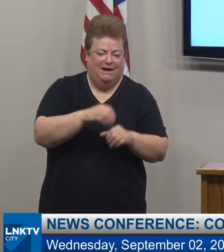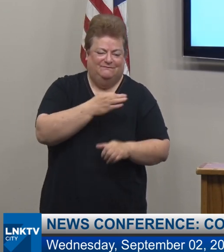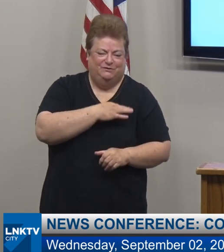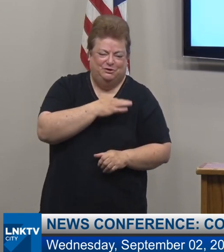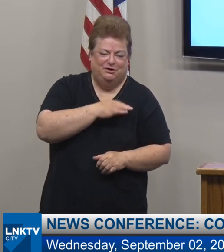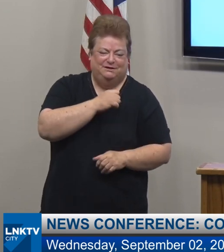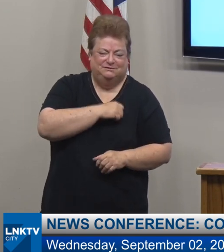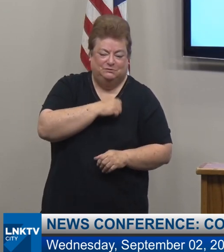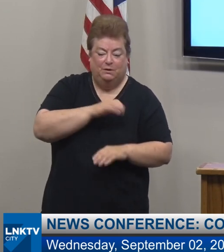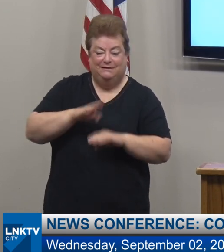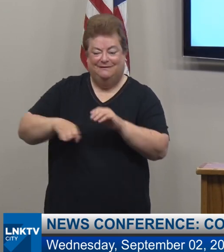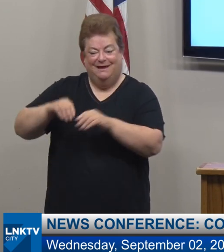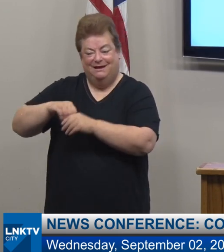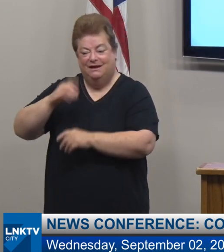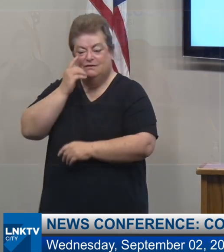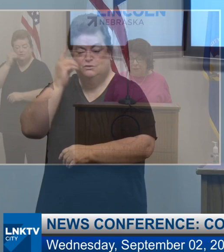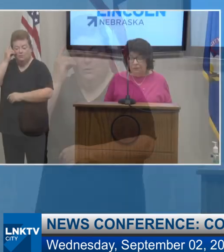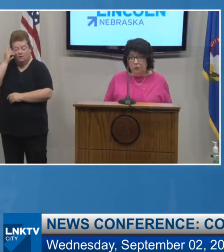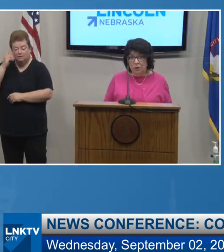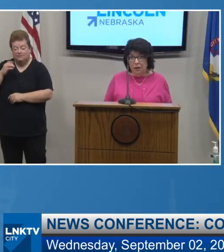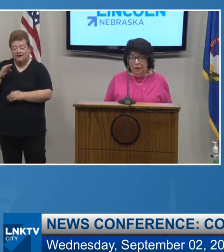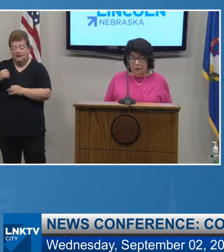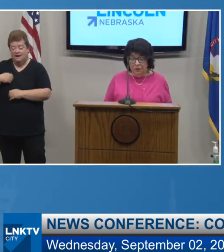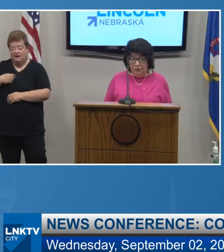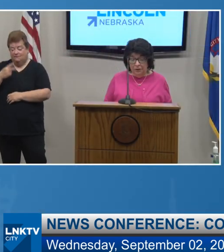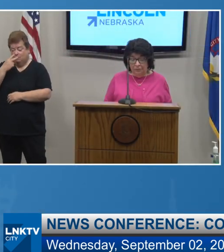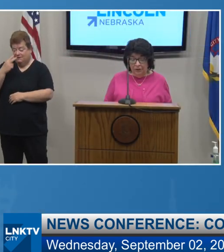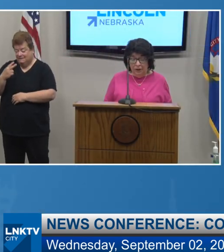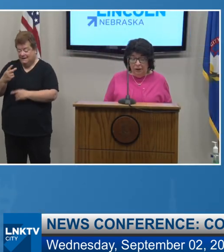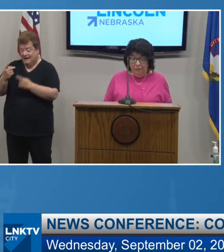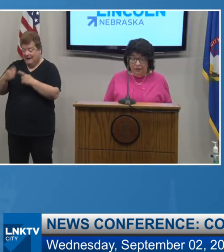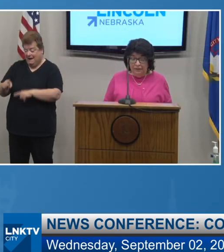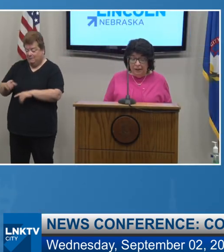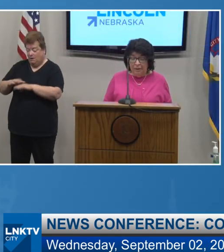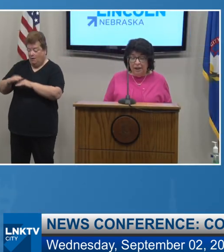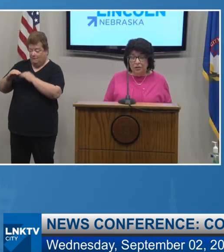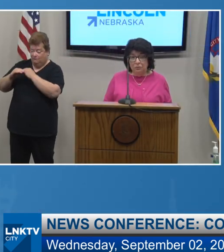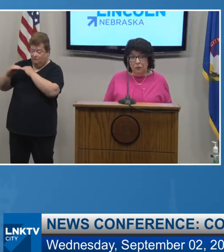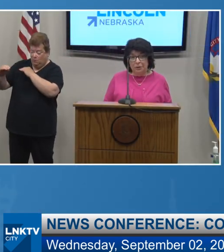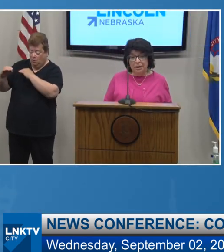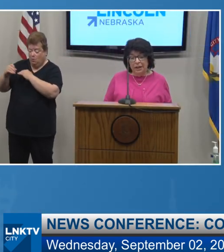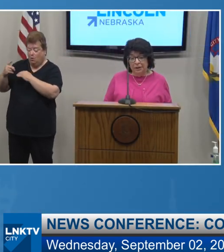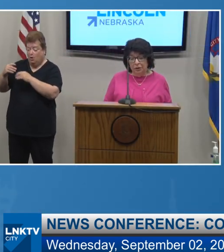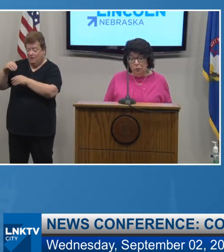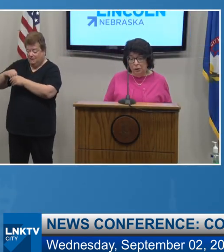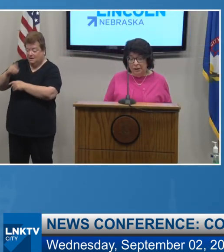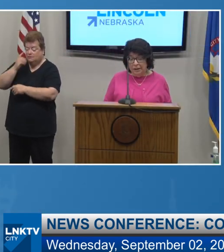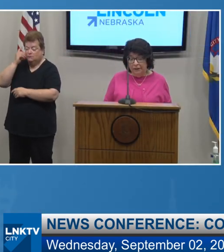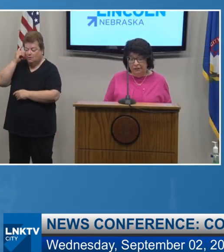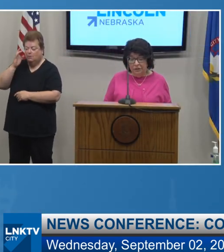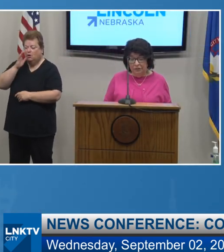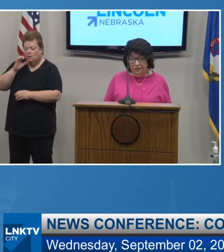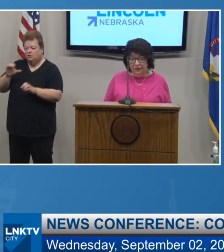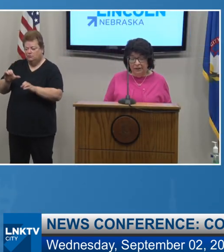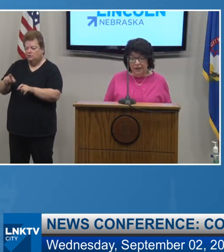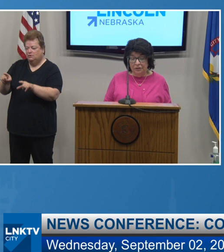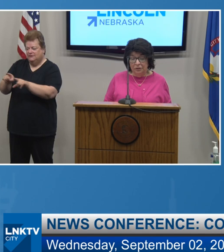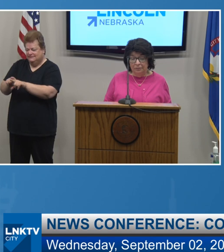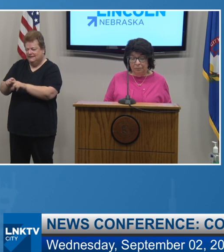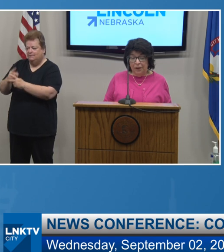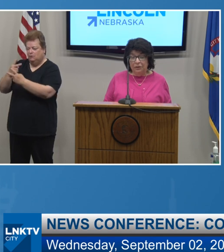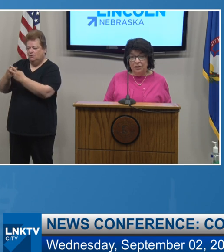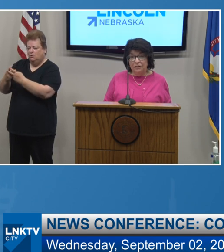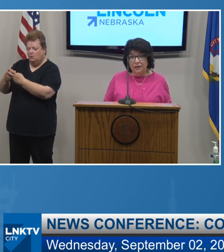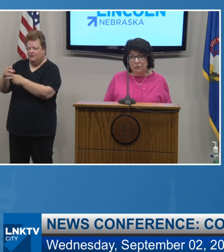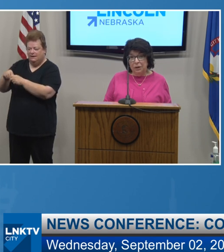a cluster of cases in the dorm or on a floor of the dorms, the same action will be taken to quarantine students in that